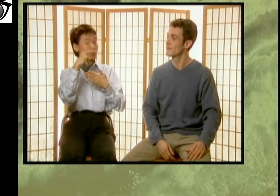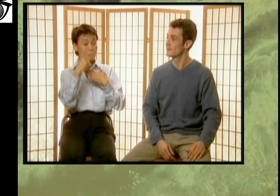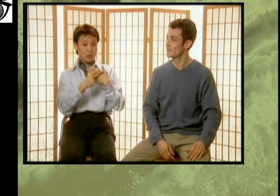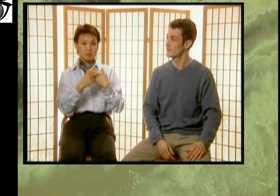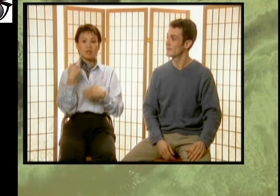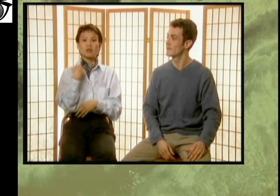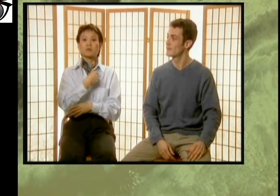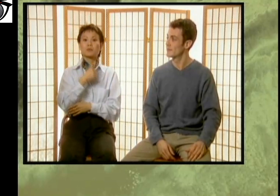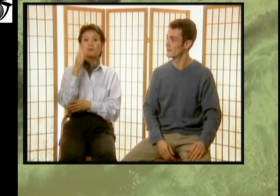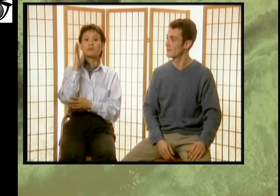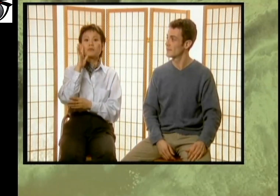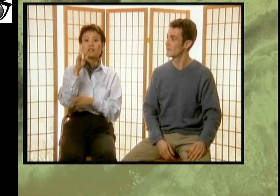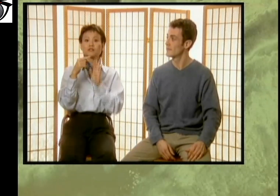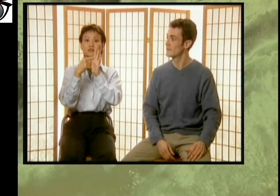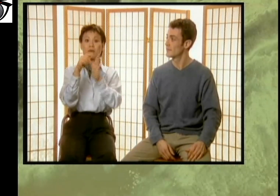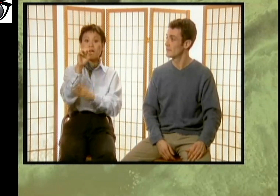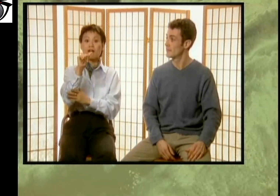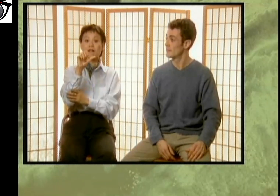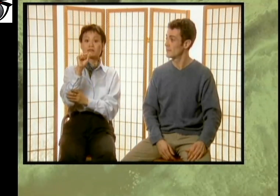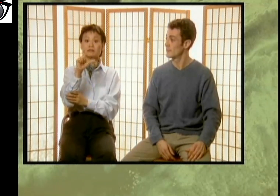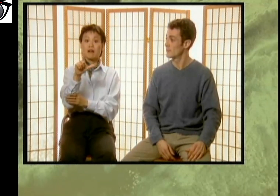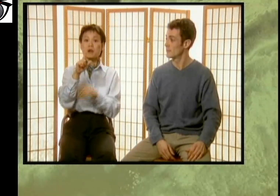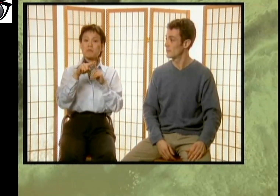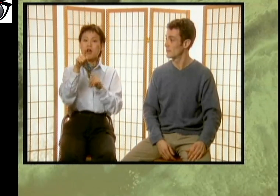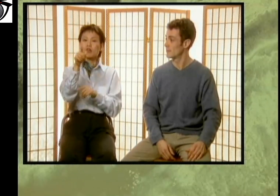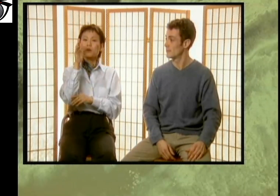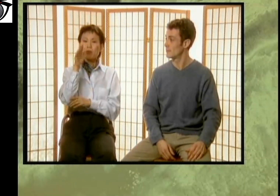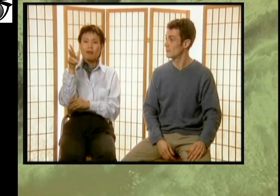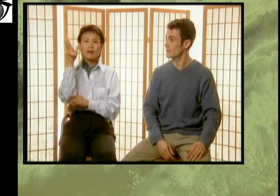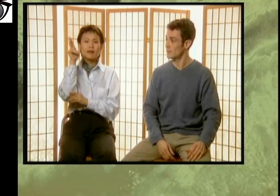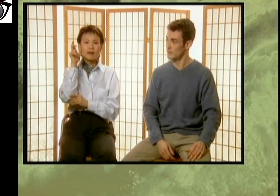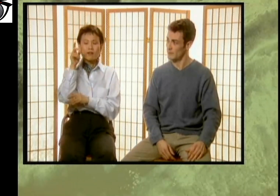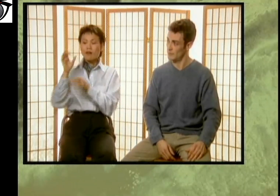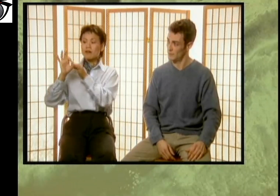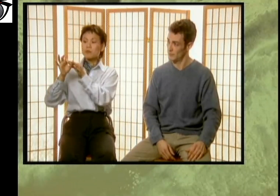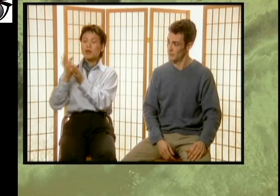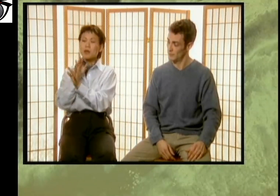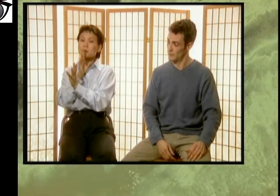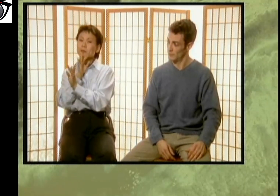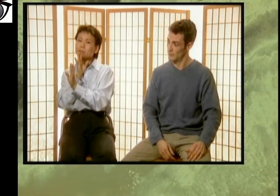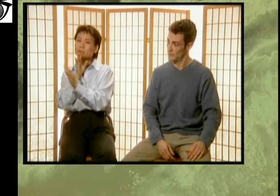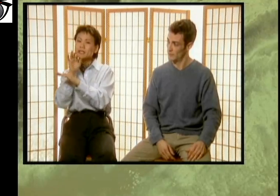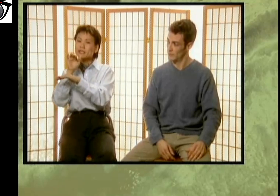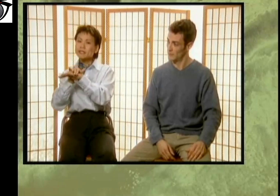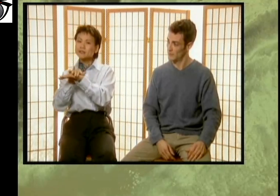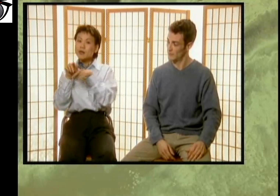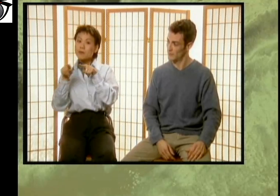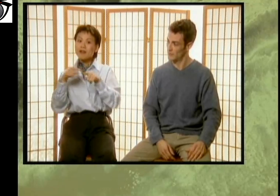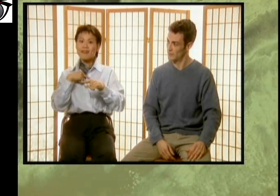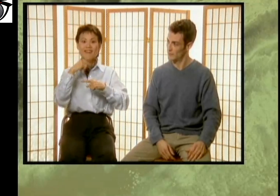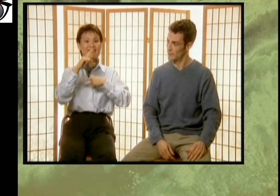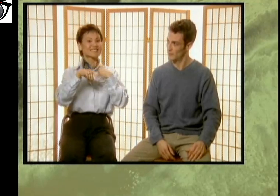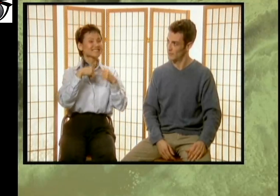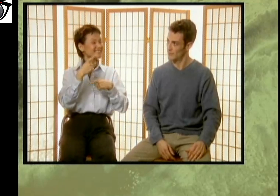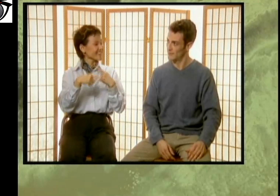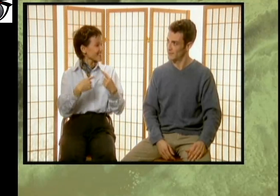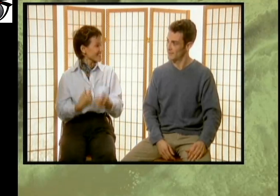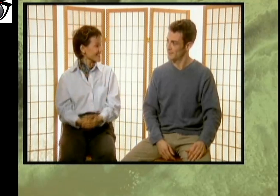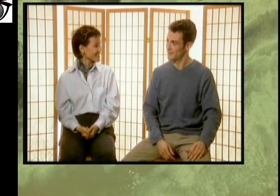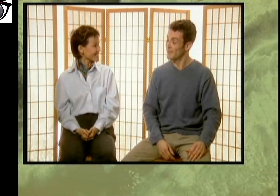In this program, I'll sign ASL, but you'll hear the interpreter translate what I sign into English.